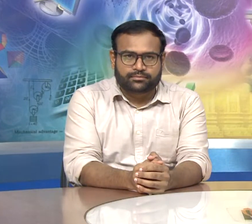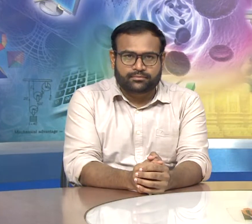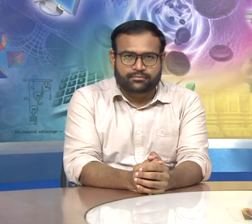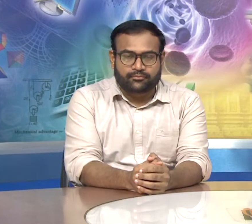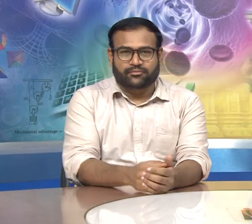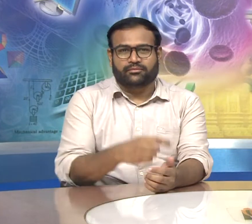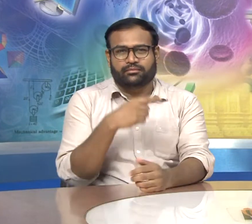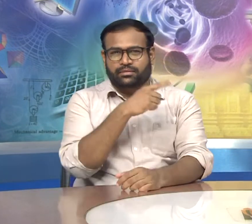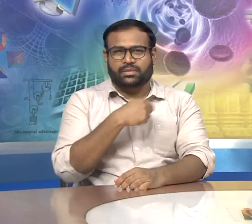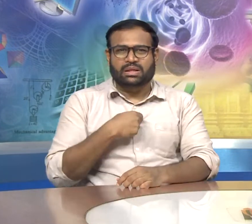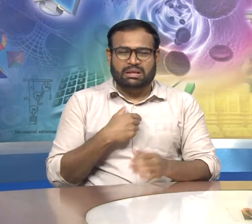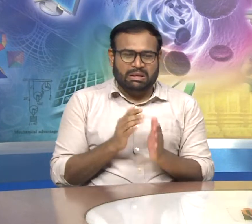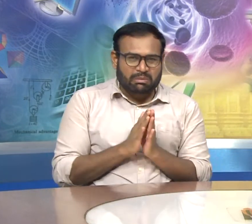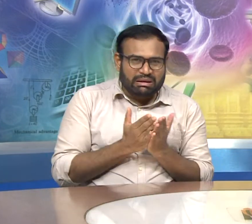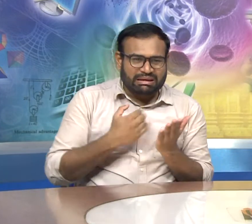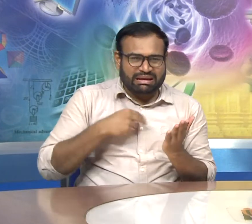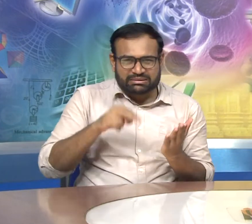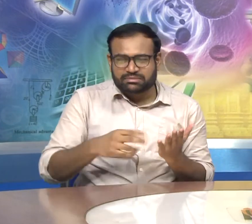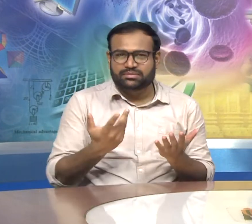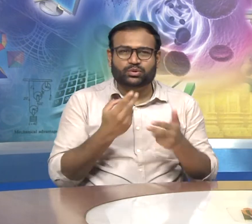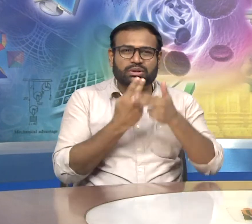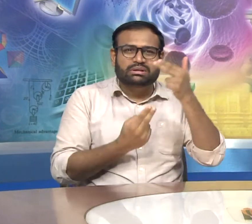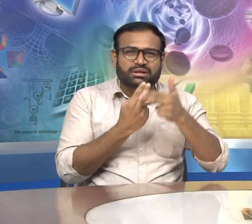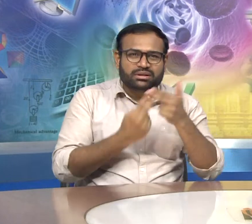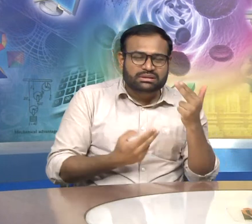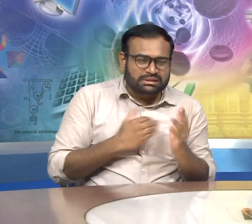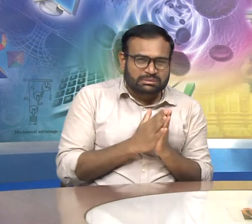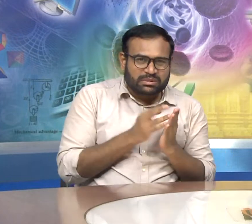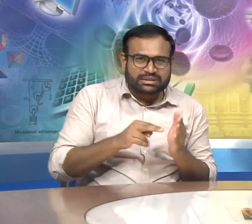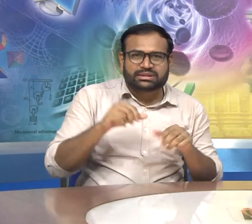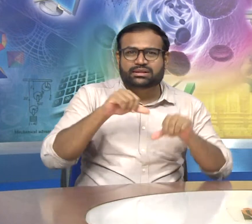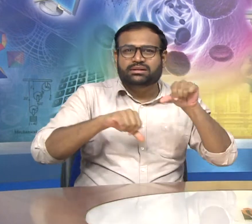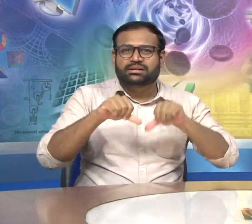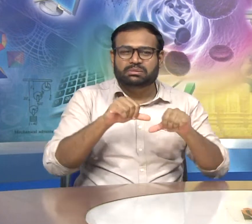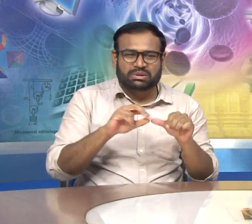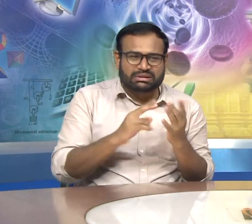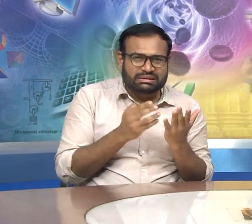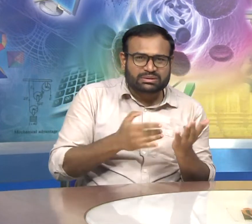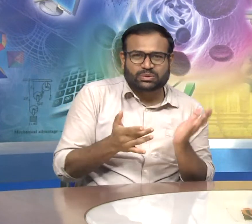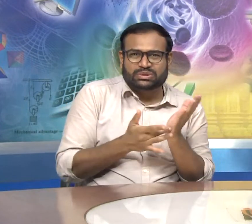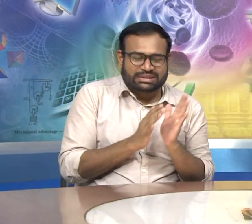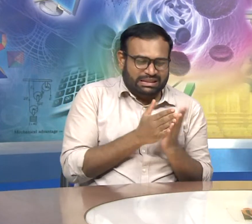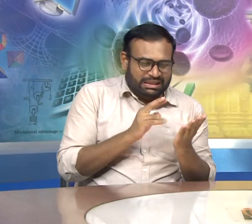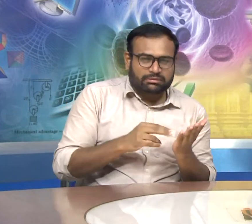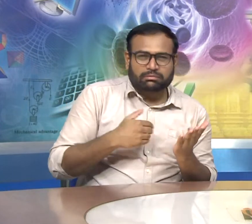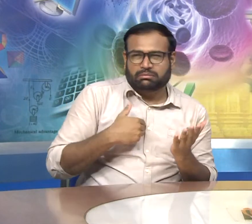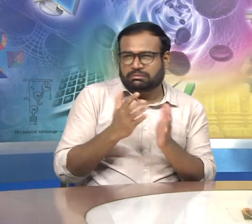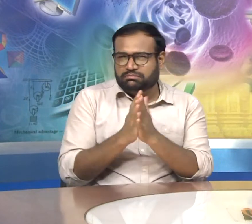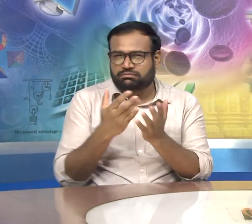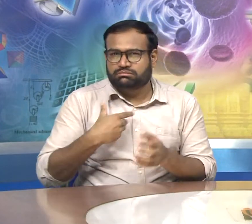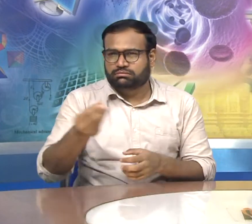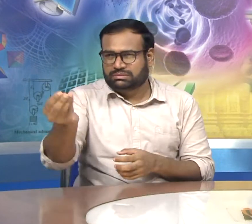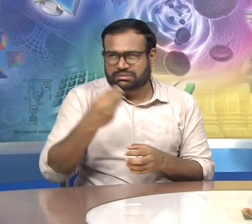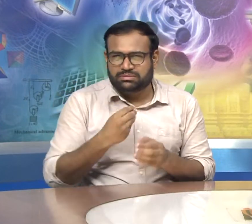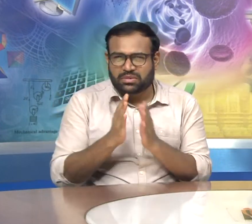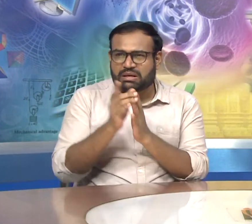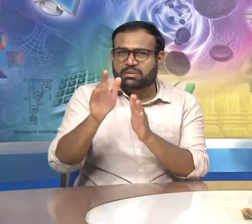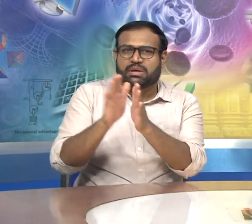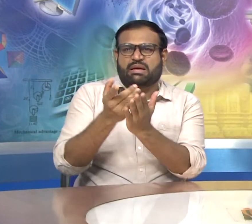visit. Render, what is the render means? It mean borrowing, giving or